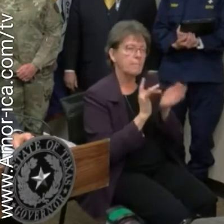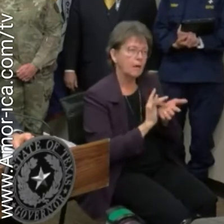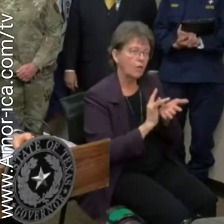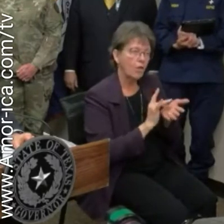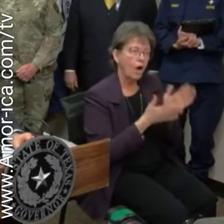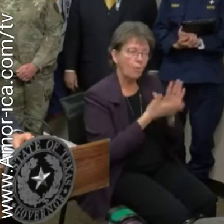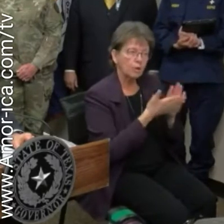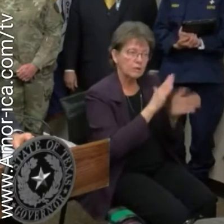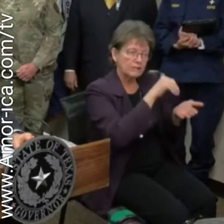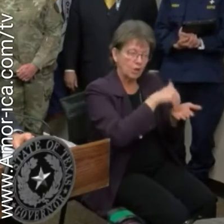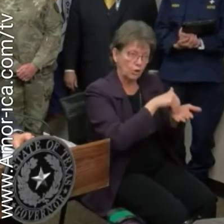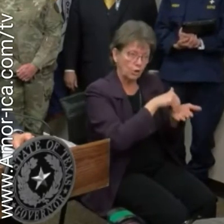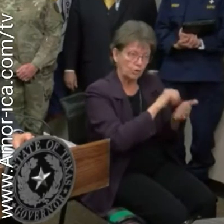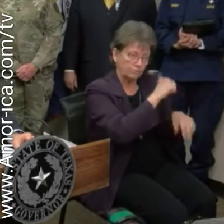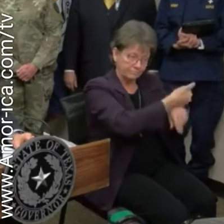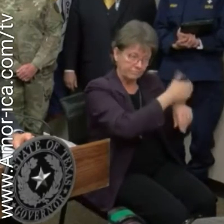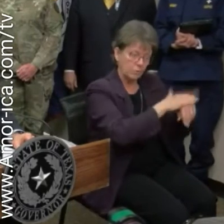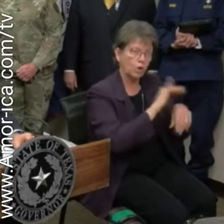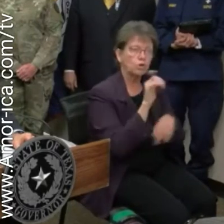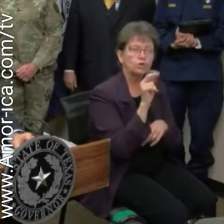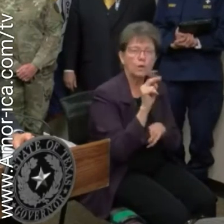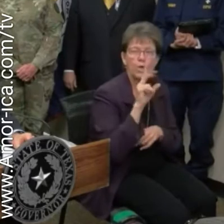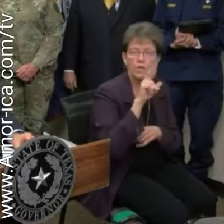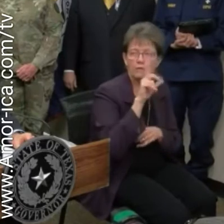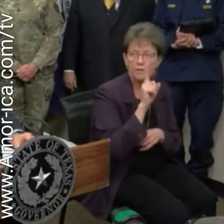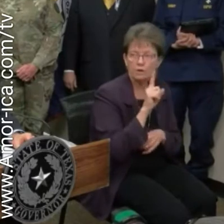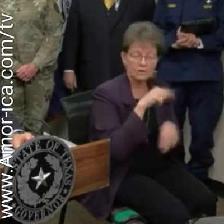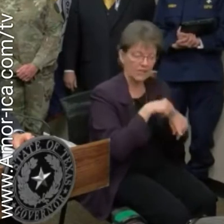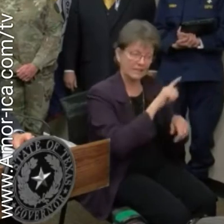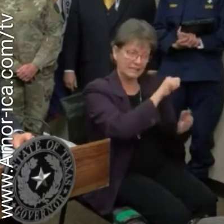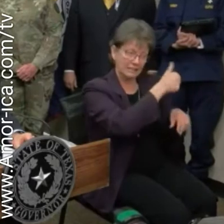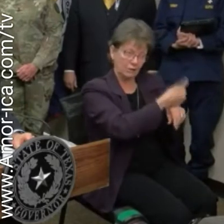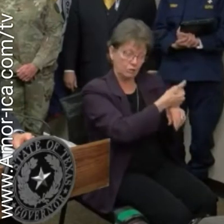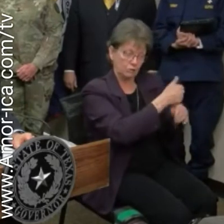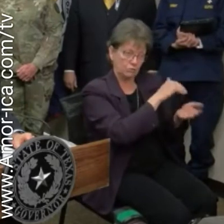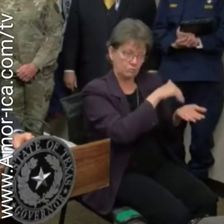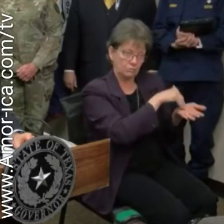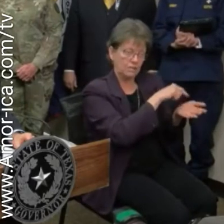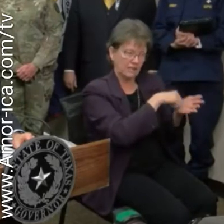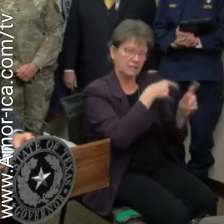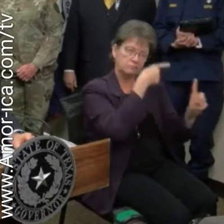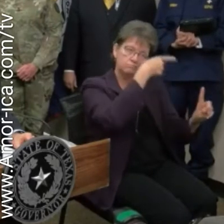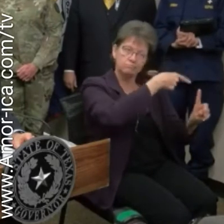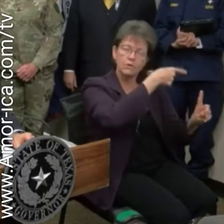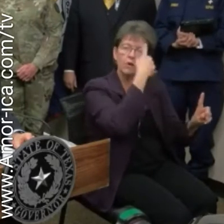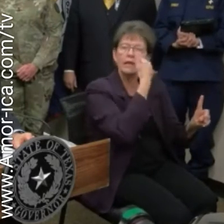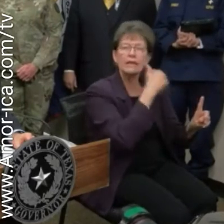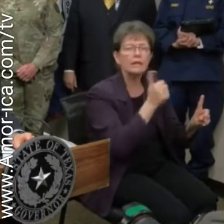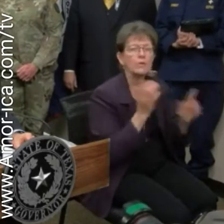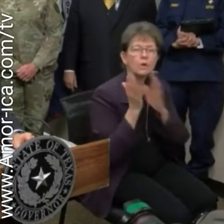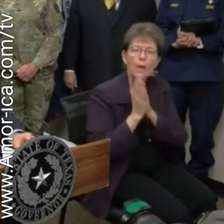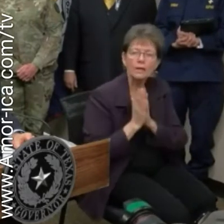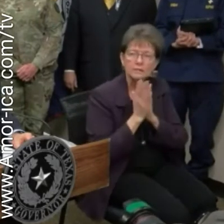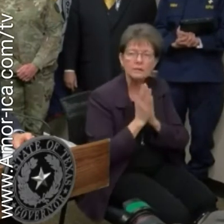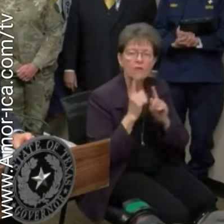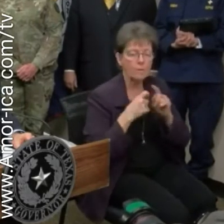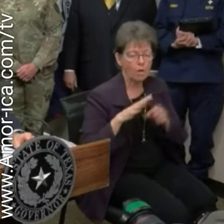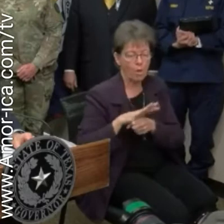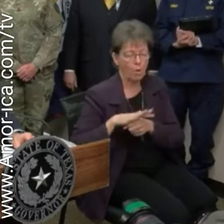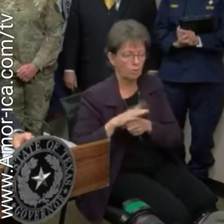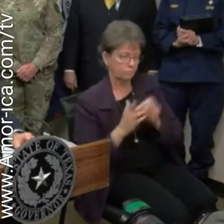Center on January the 31st. That center serves as a touch point for any request from